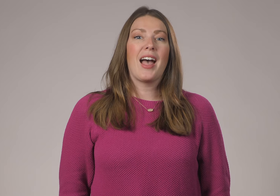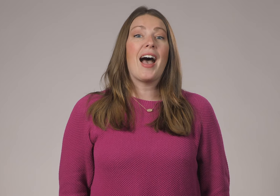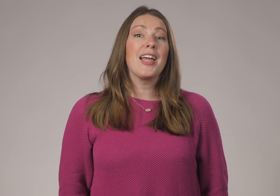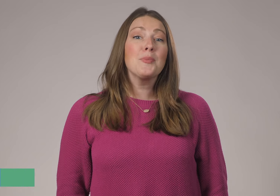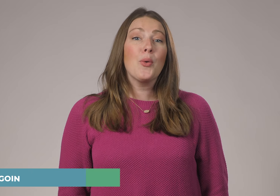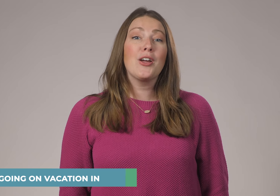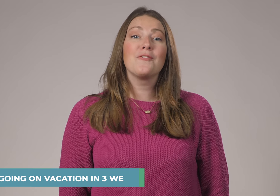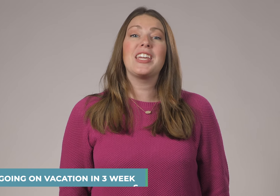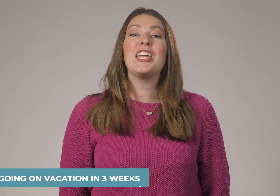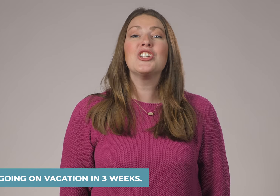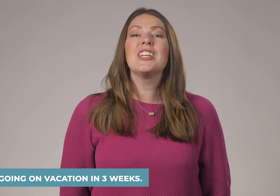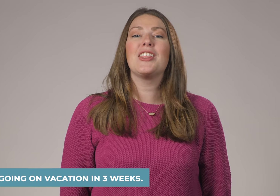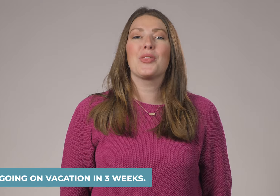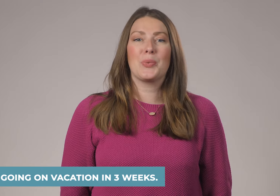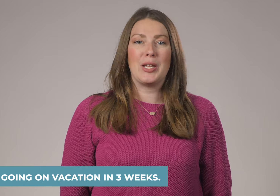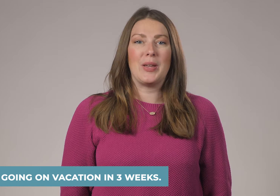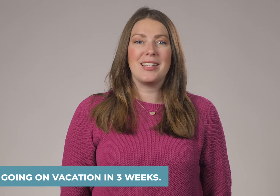I am going on vacation in 3 weeks.